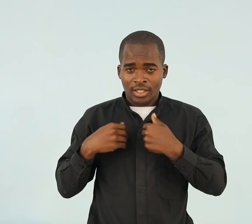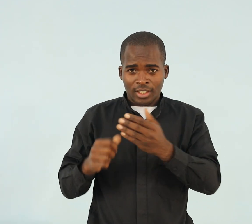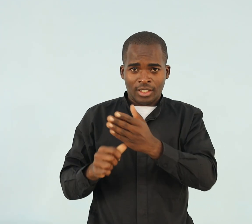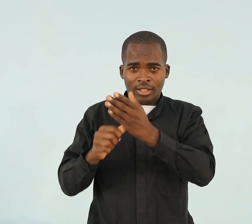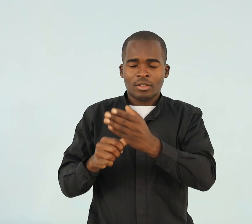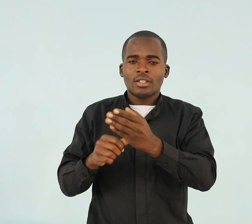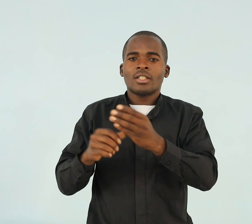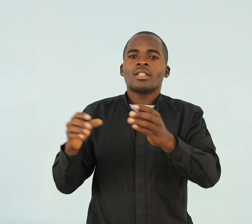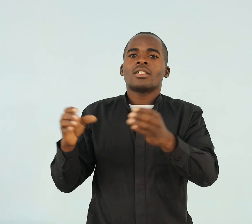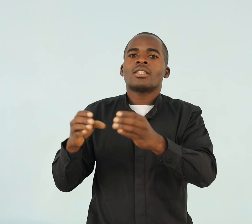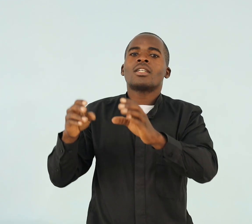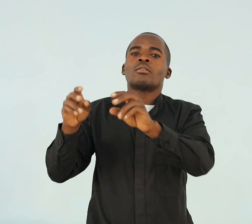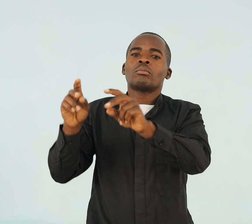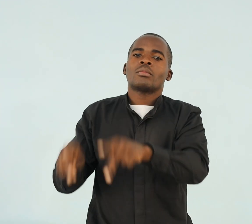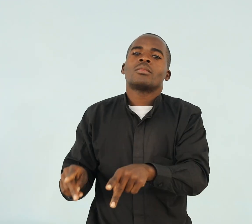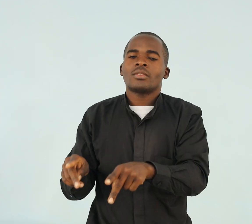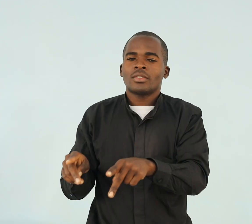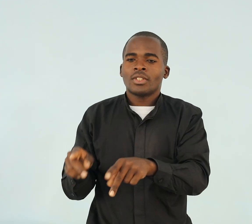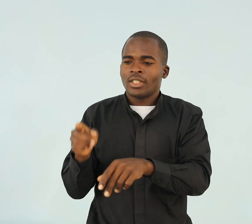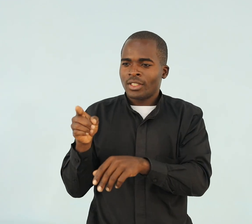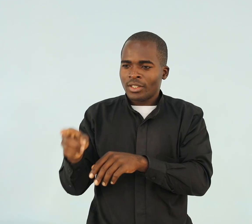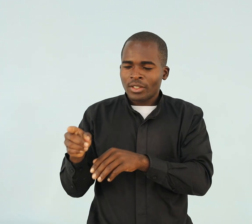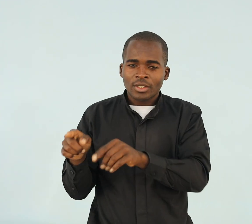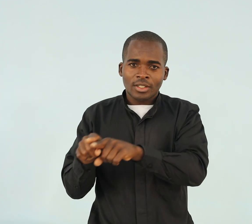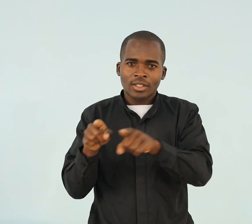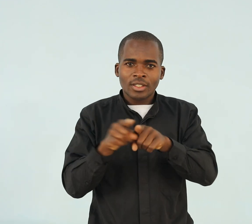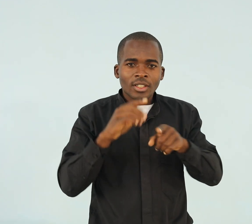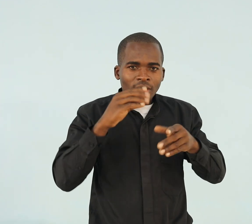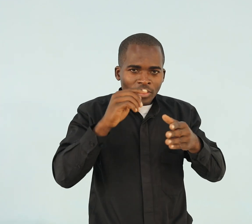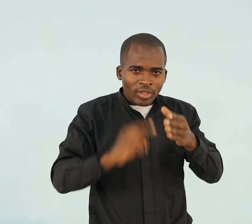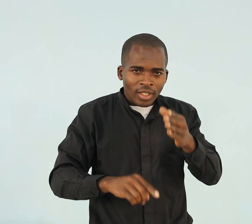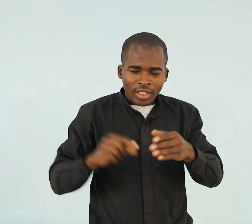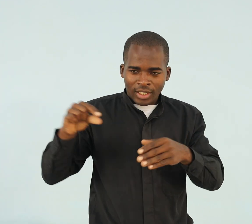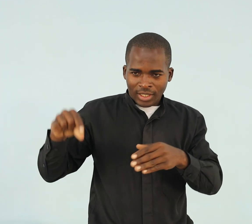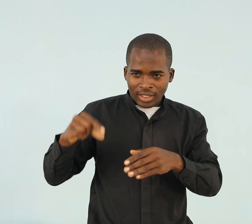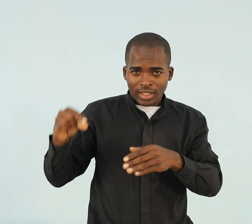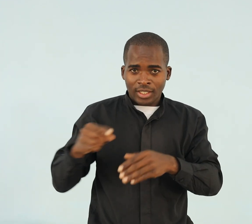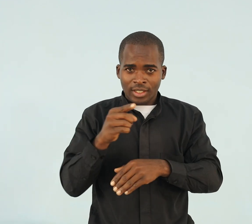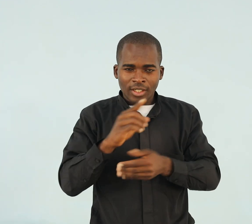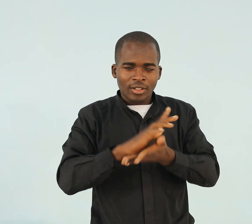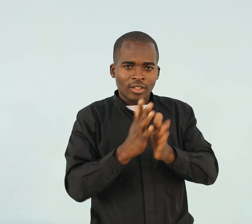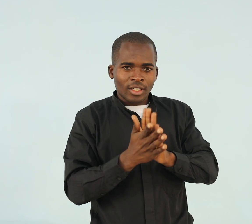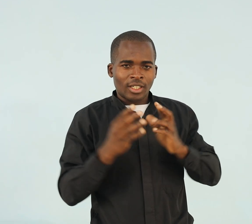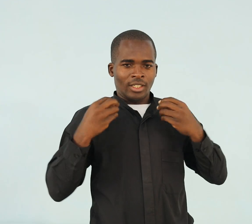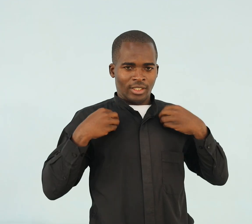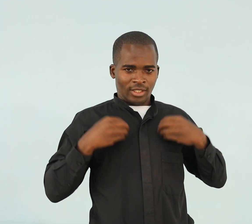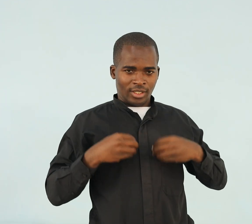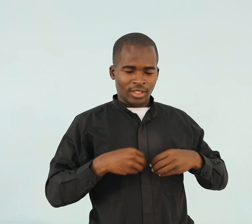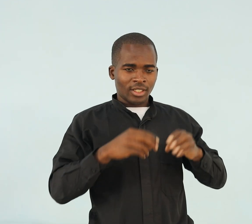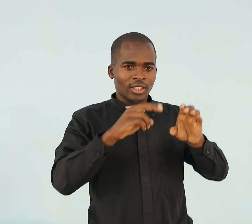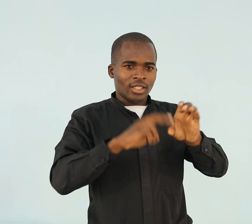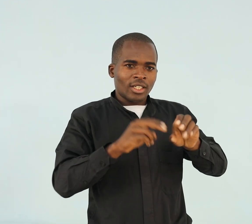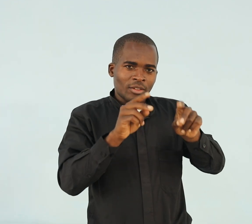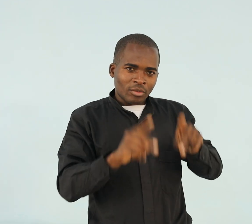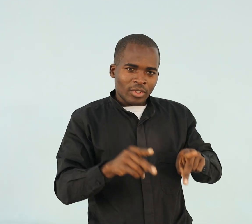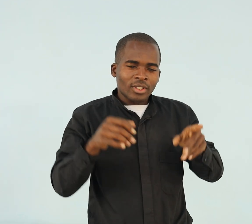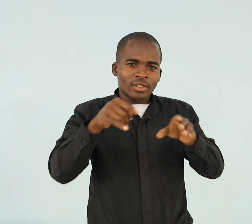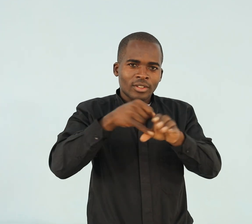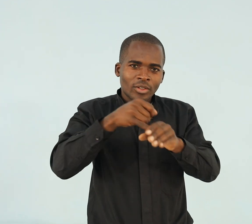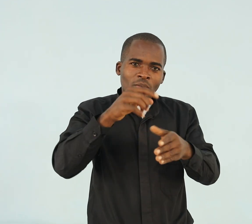chairperson. It also sets the qualifications for becoming a mayor or chairperson, including